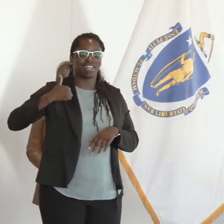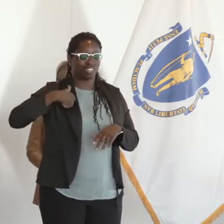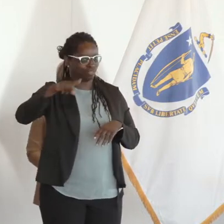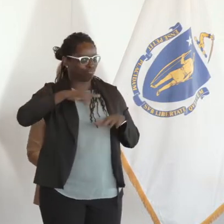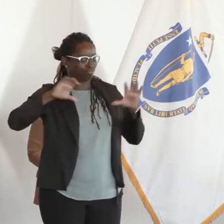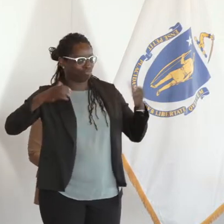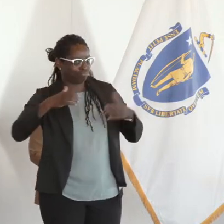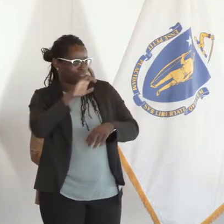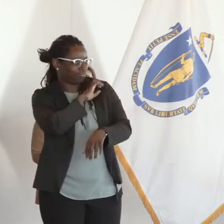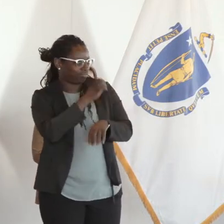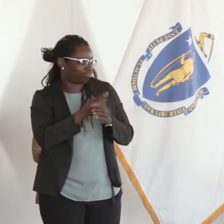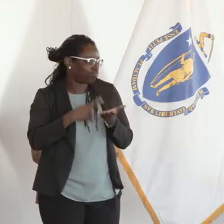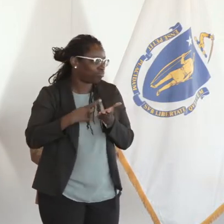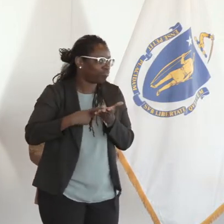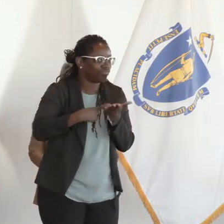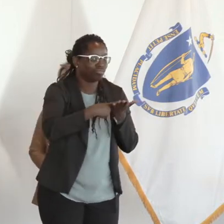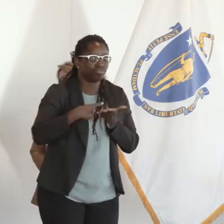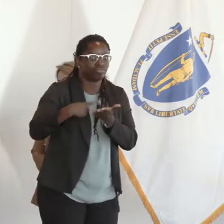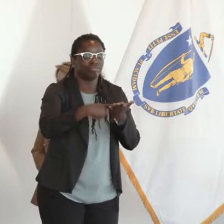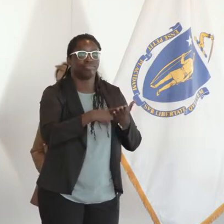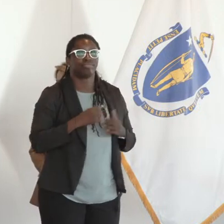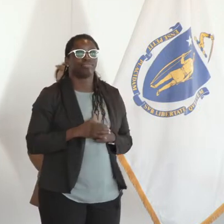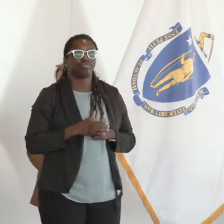campus Boston Mayor Michelle Wu